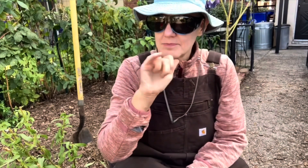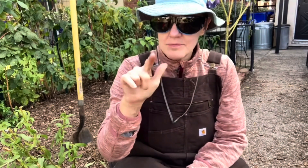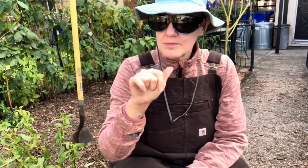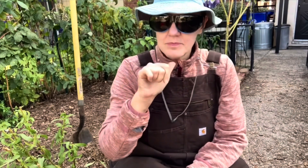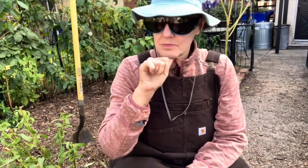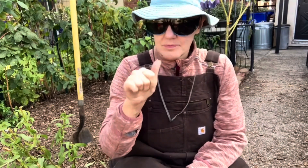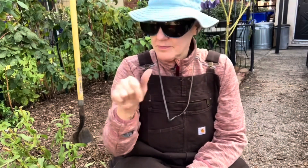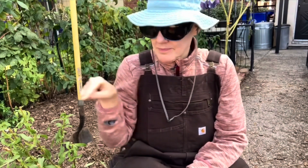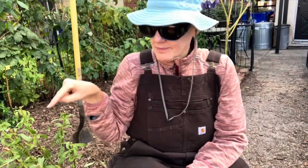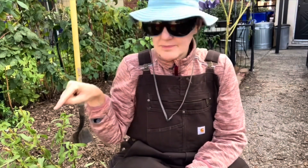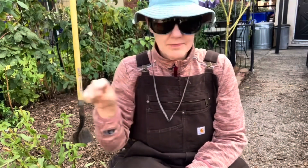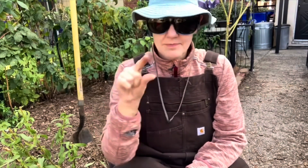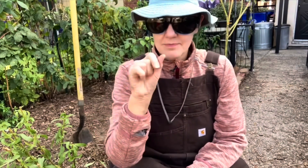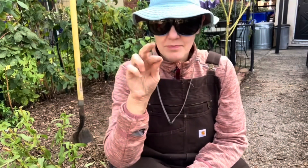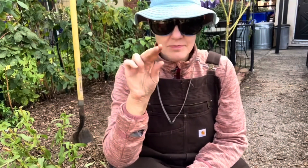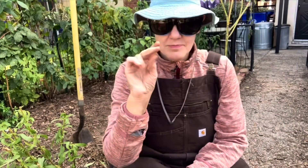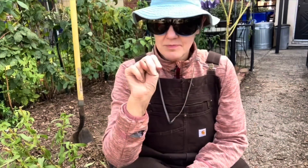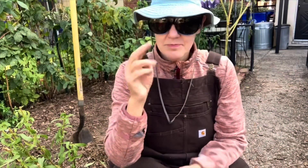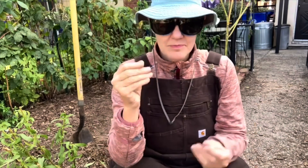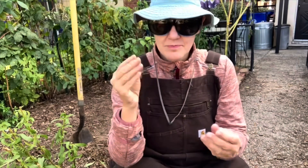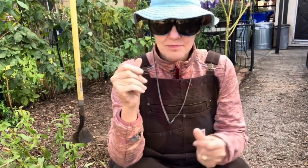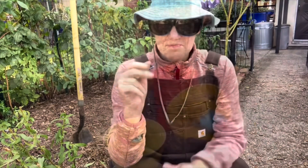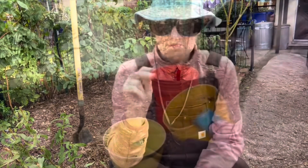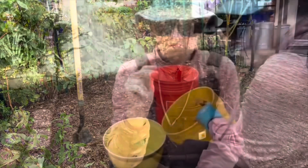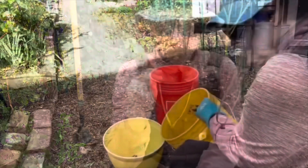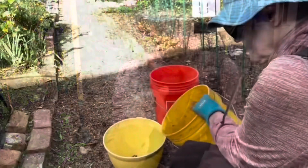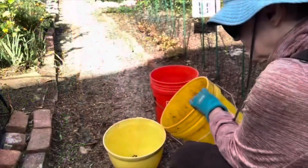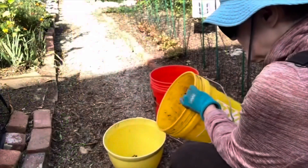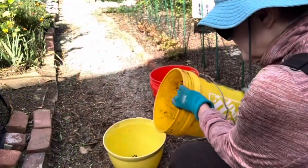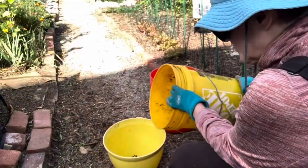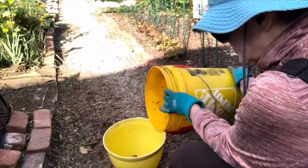potting soil. I'm not going to use garden soil in the pot.